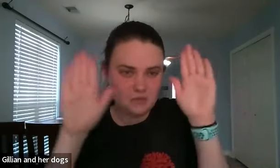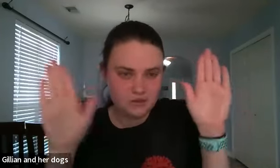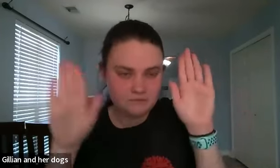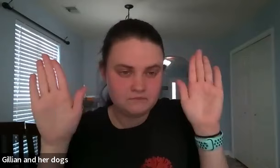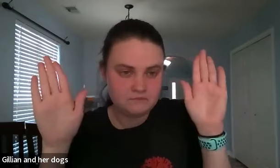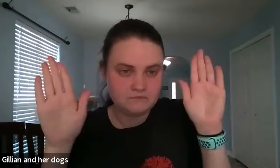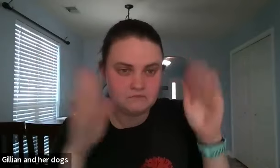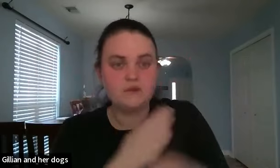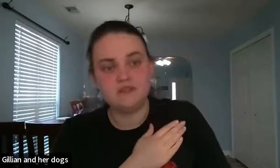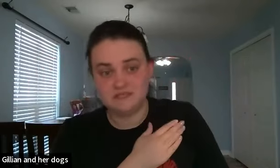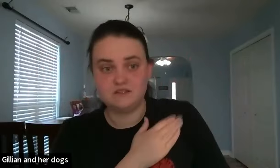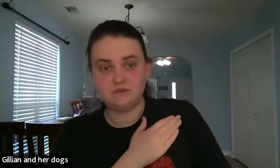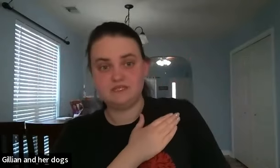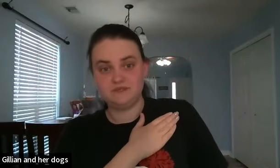more, but this is also accepted.